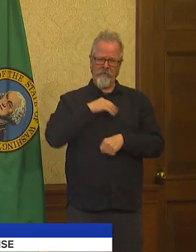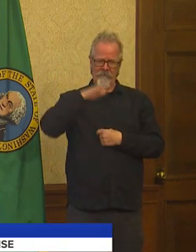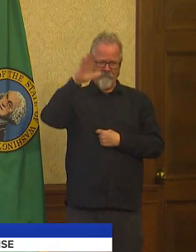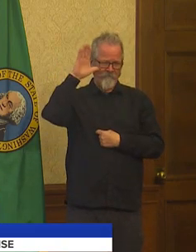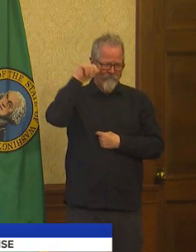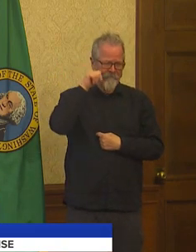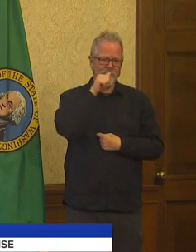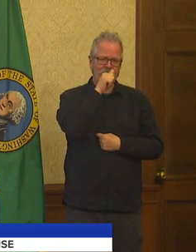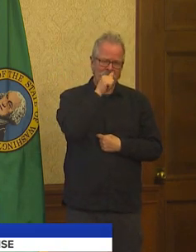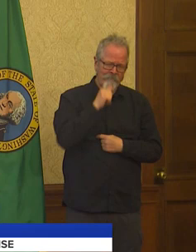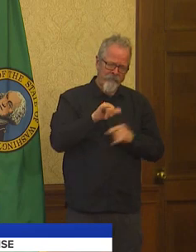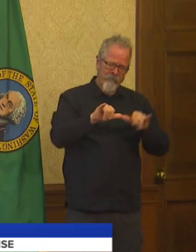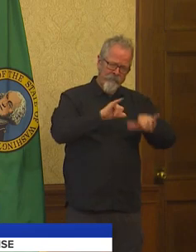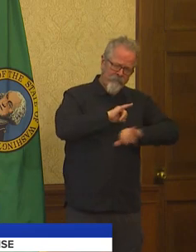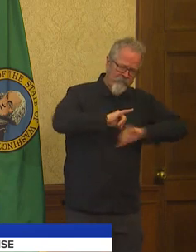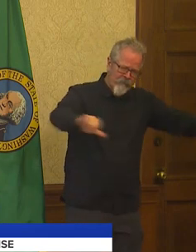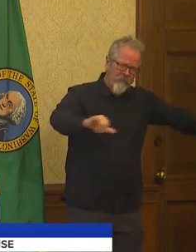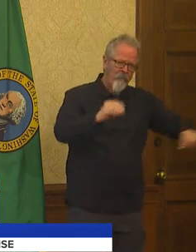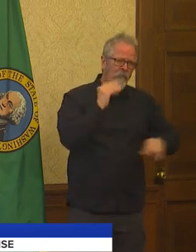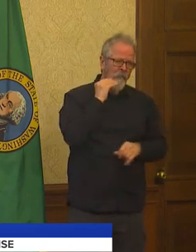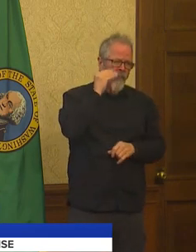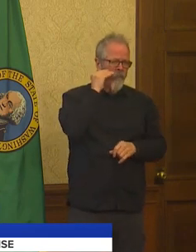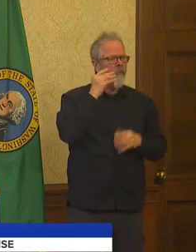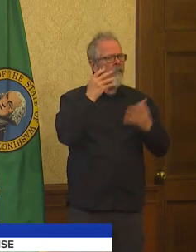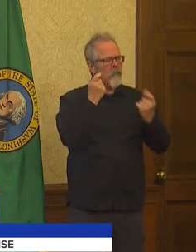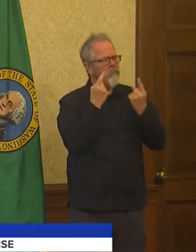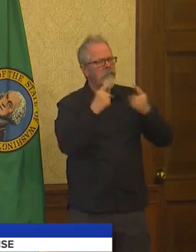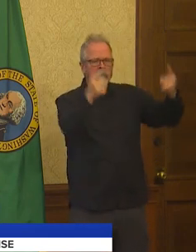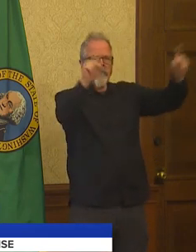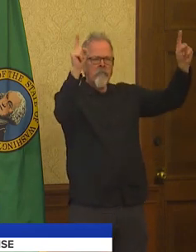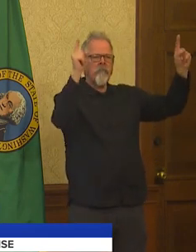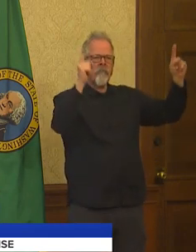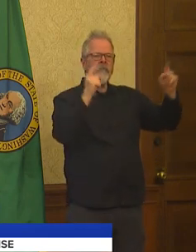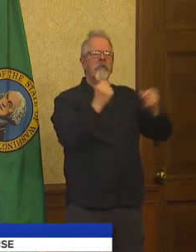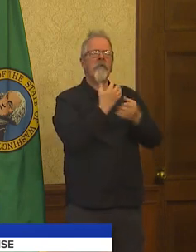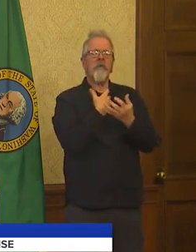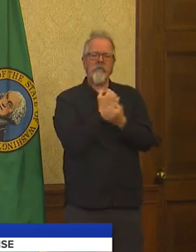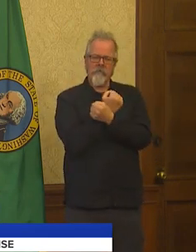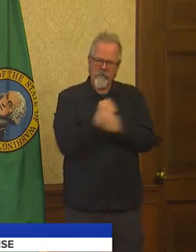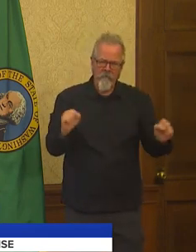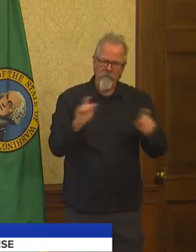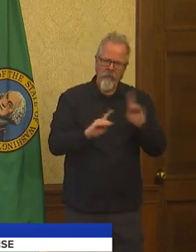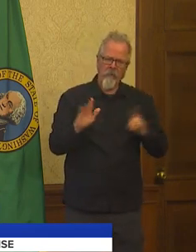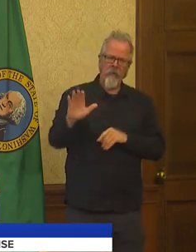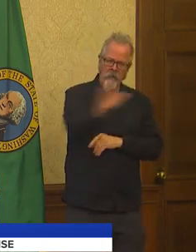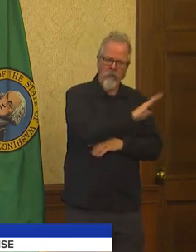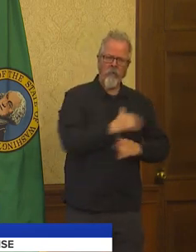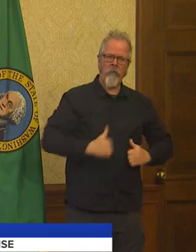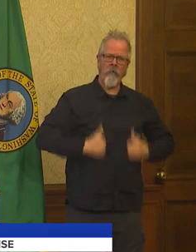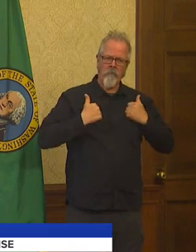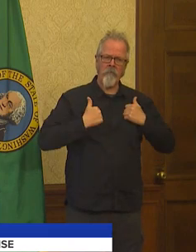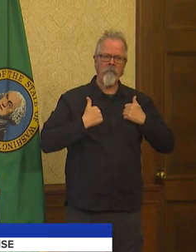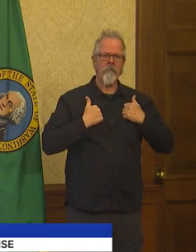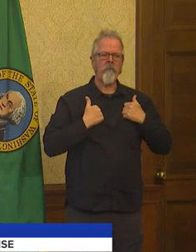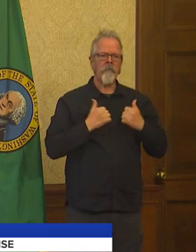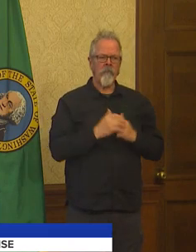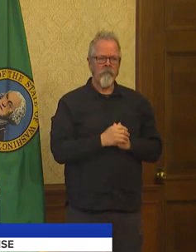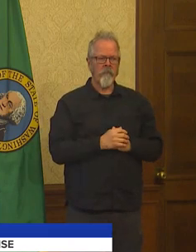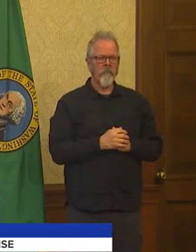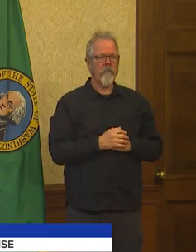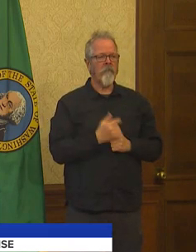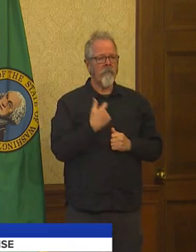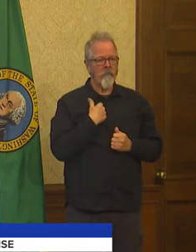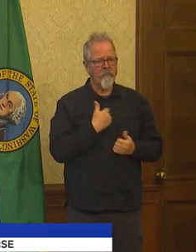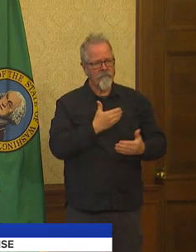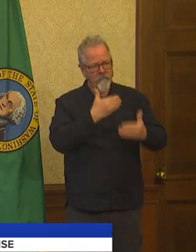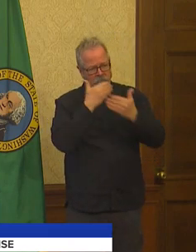as I do are going to do a good job maintaining social distance even when we're outside and just